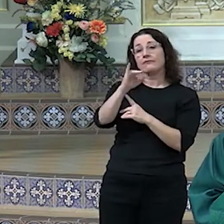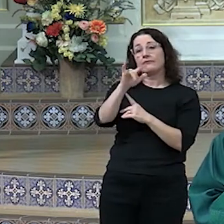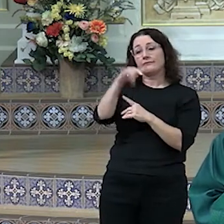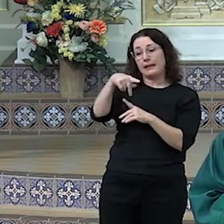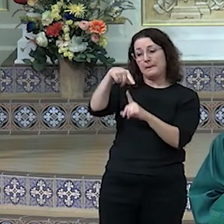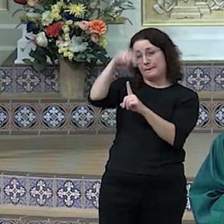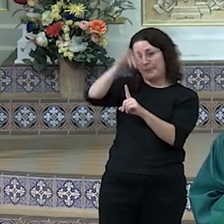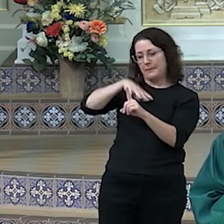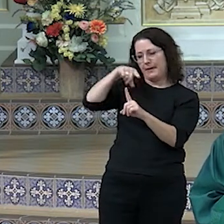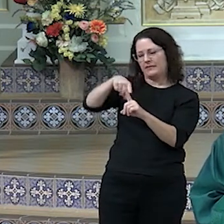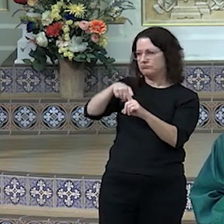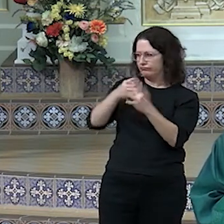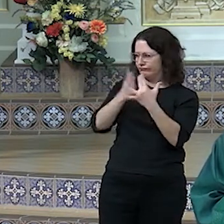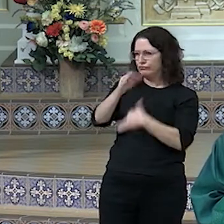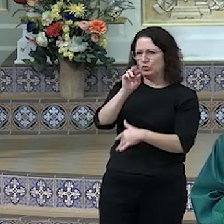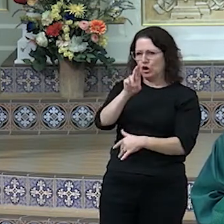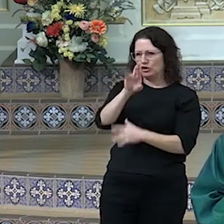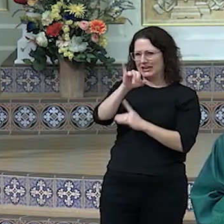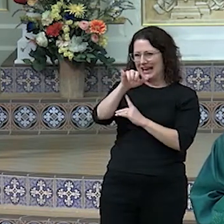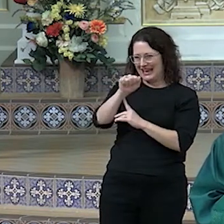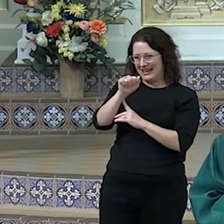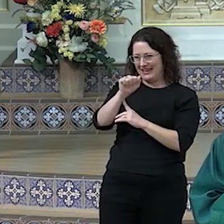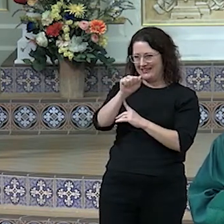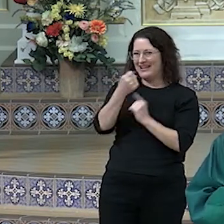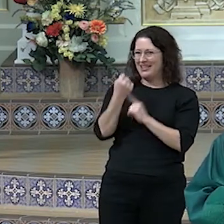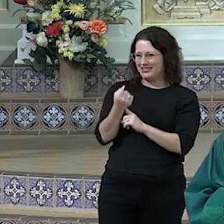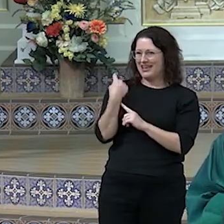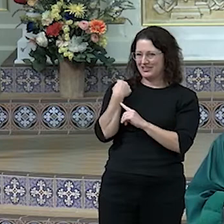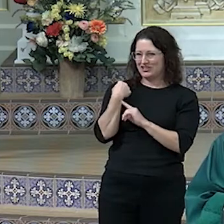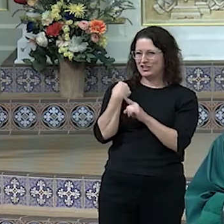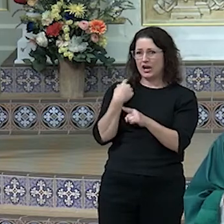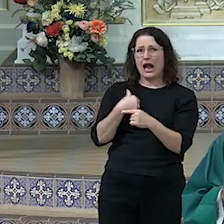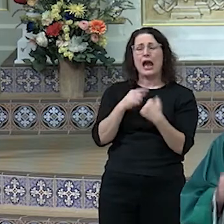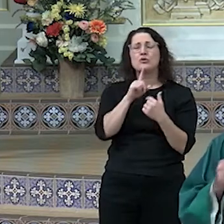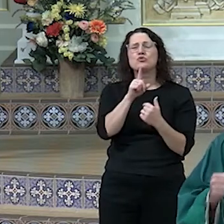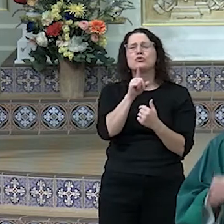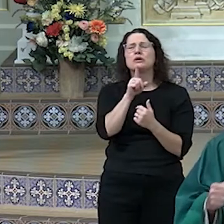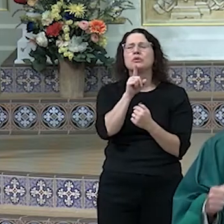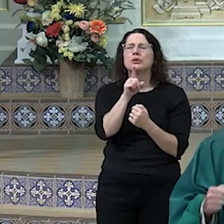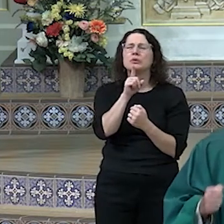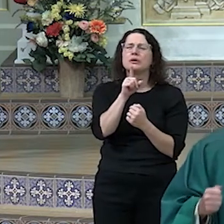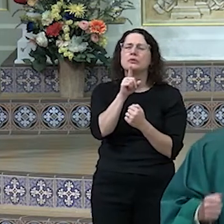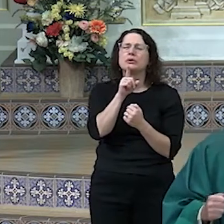men that went through RCI last year. And I